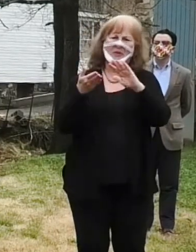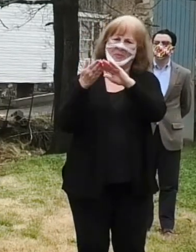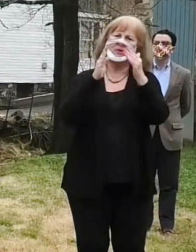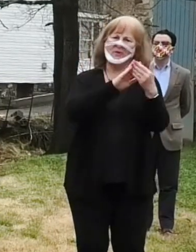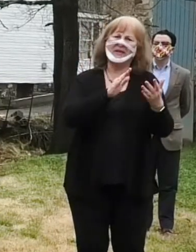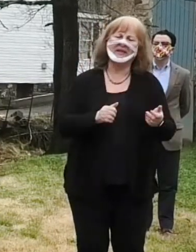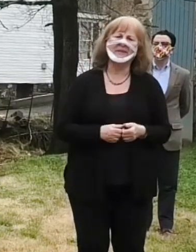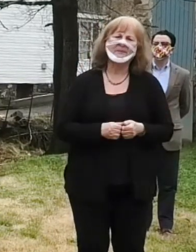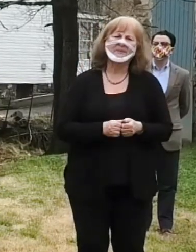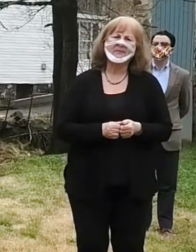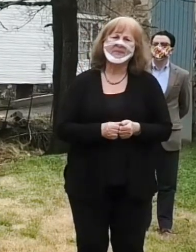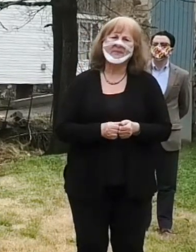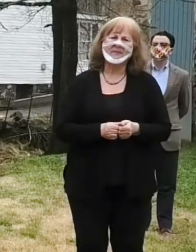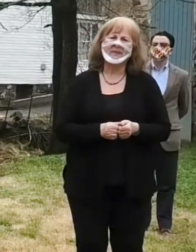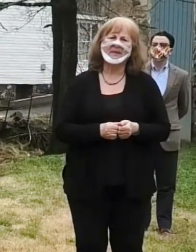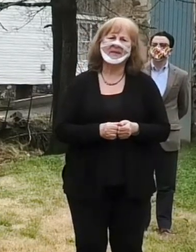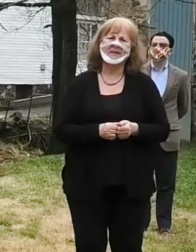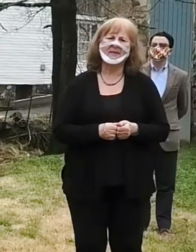community.